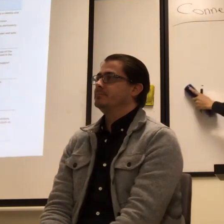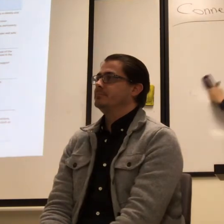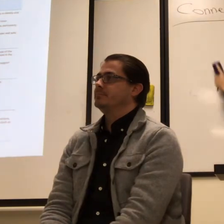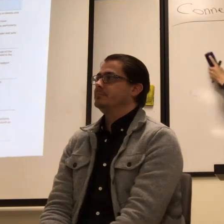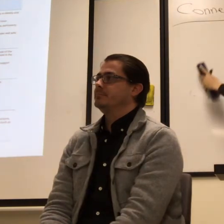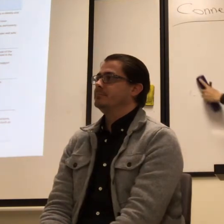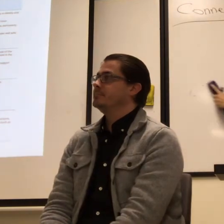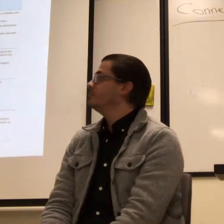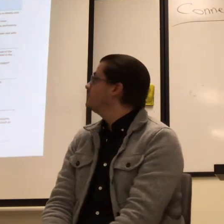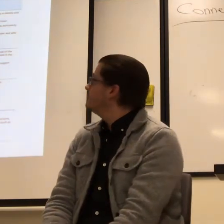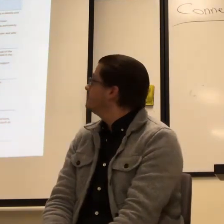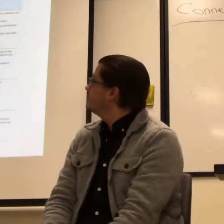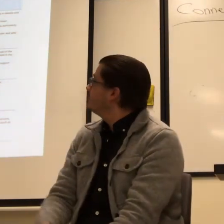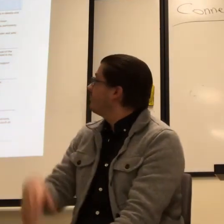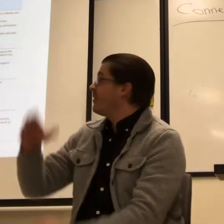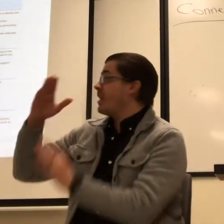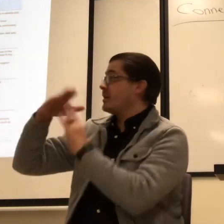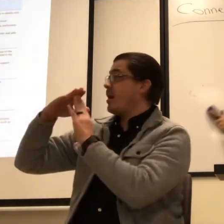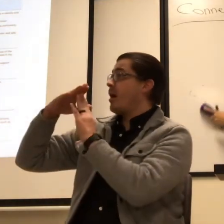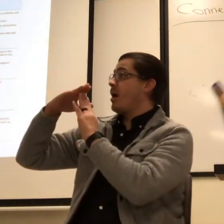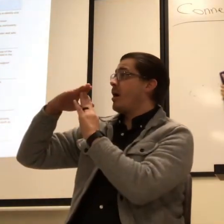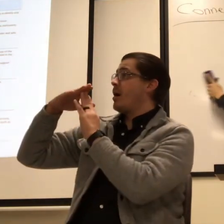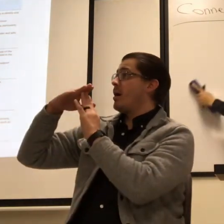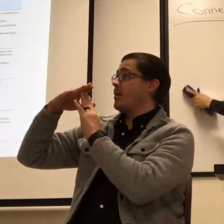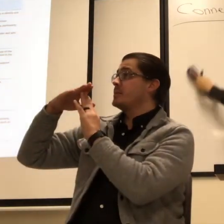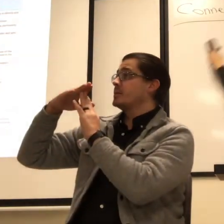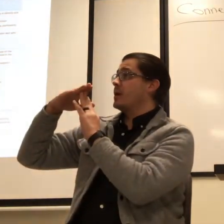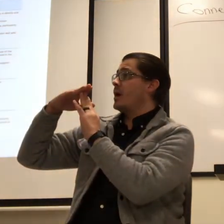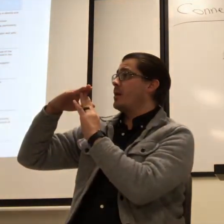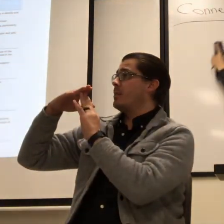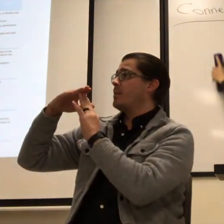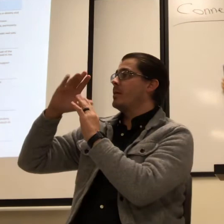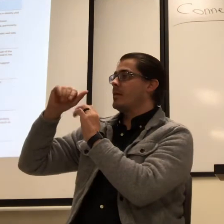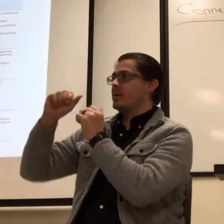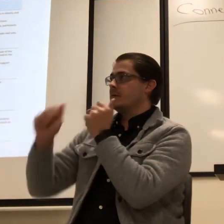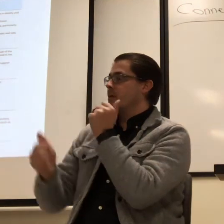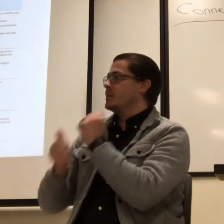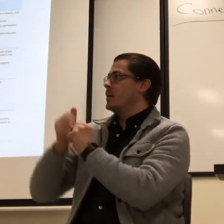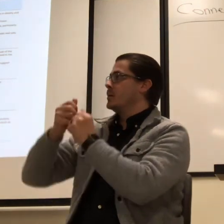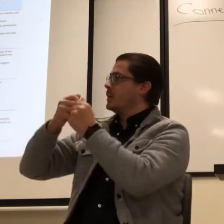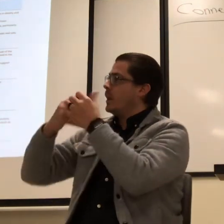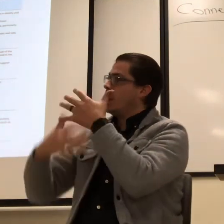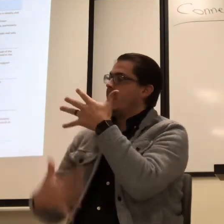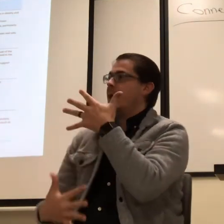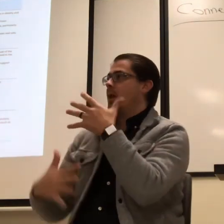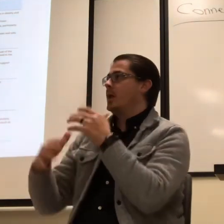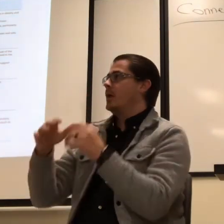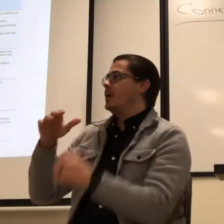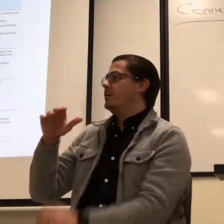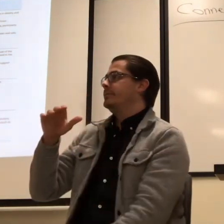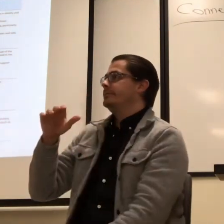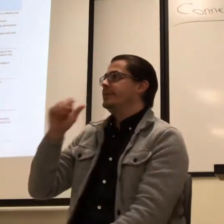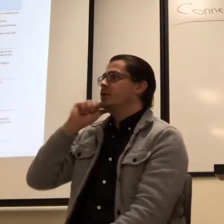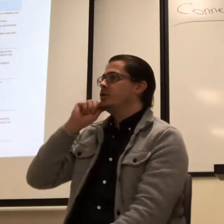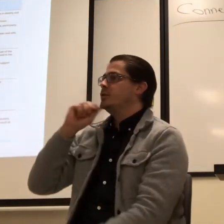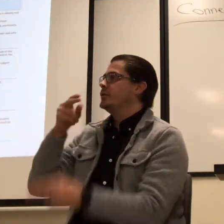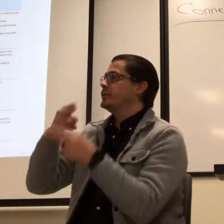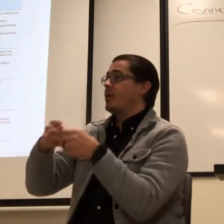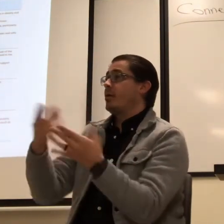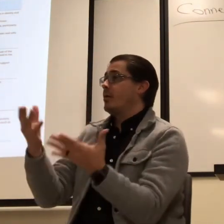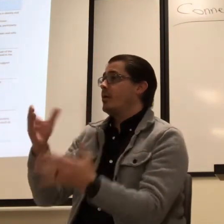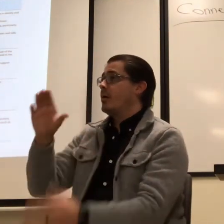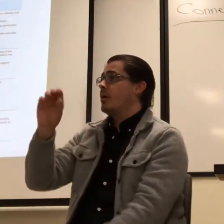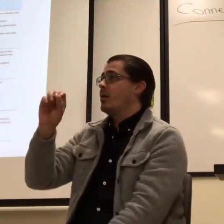That top category is probably the most extensive subclass of connective tissues, and they just call it